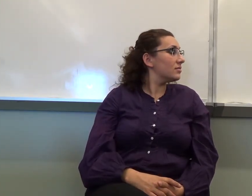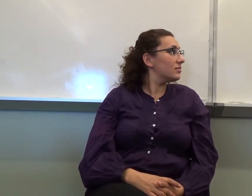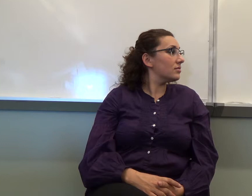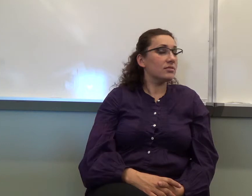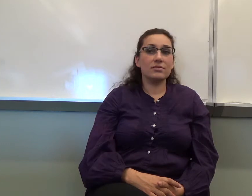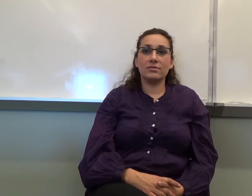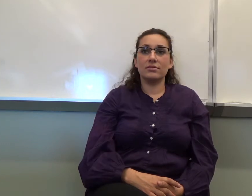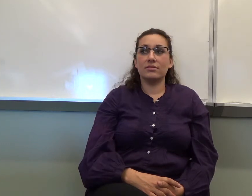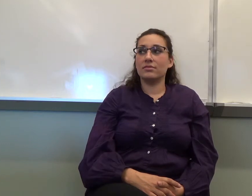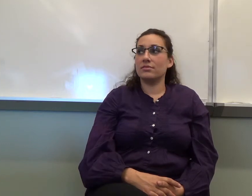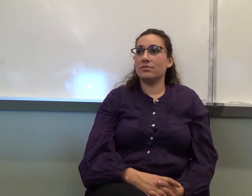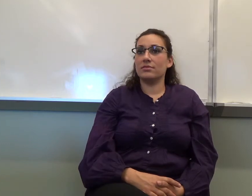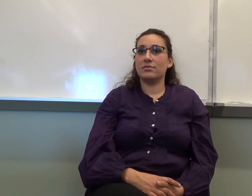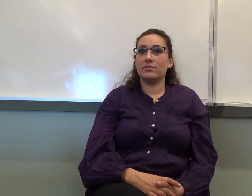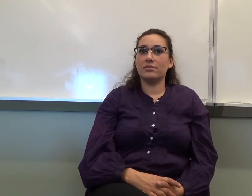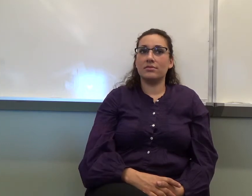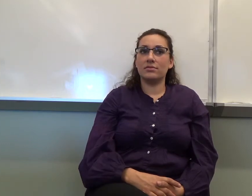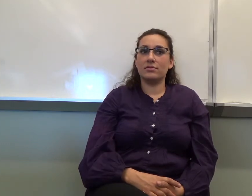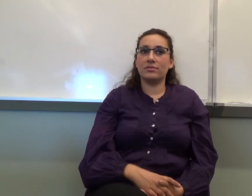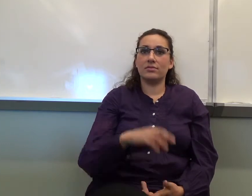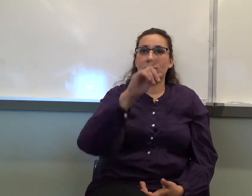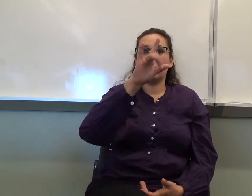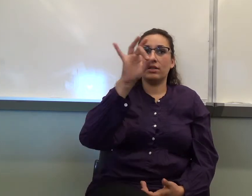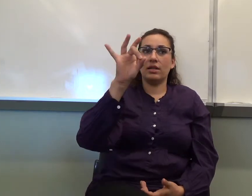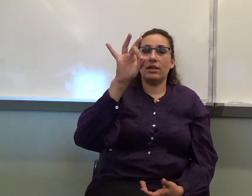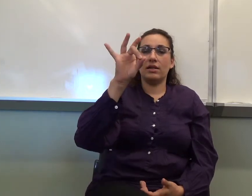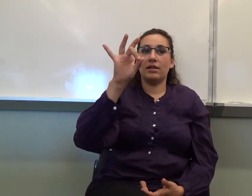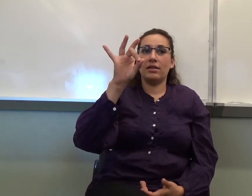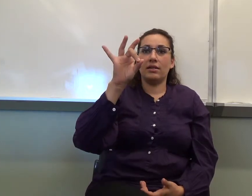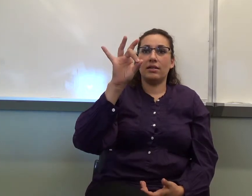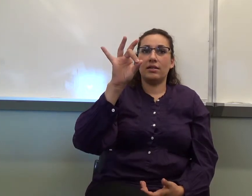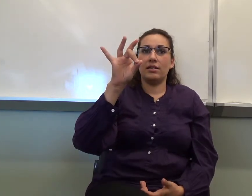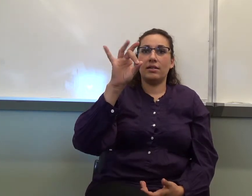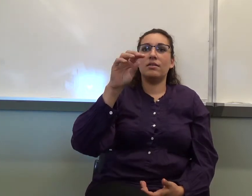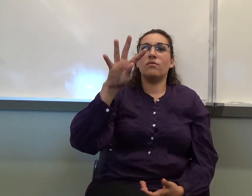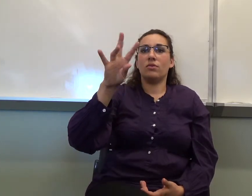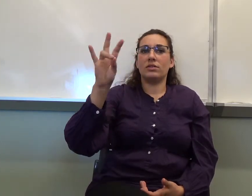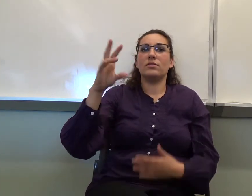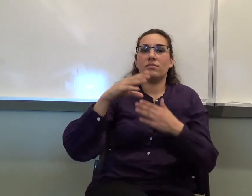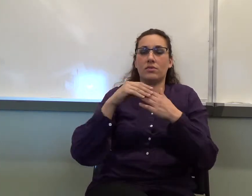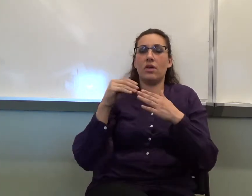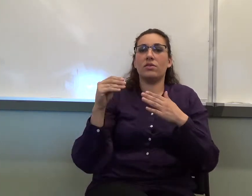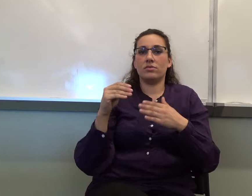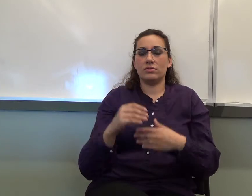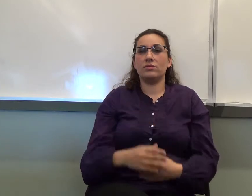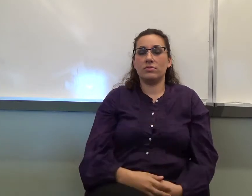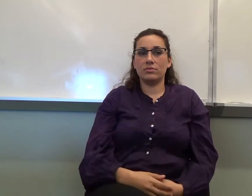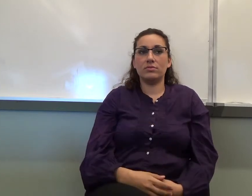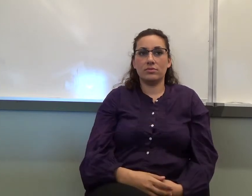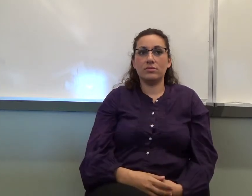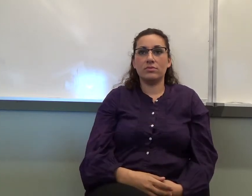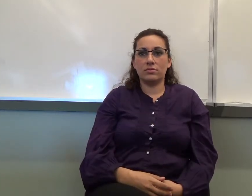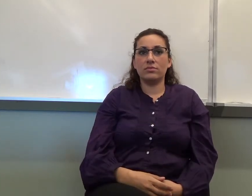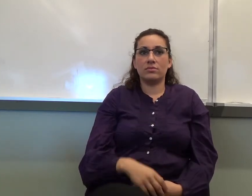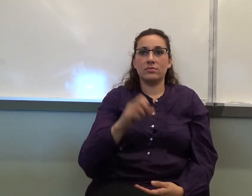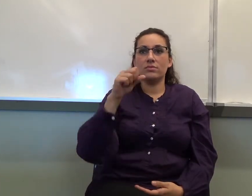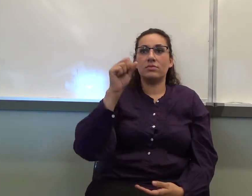28 plus 19 is equal to $47 is the total that he spent. Okay?